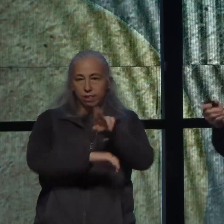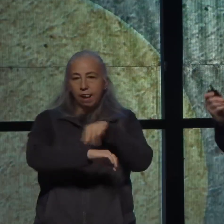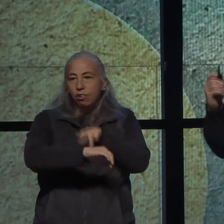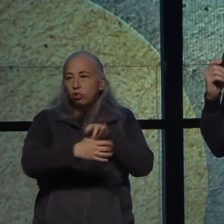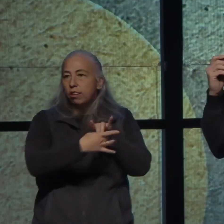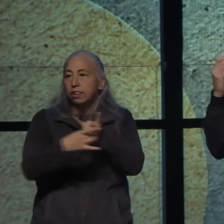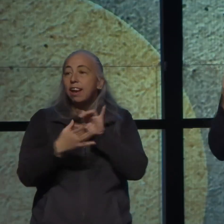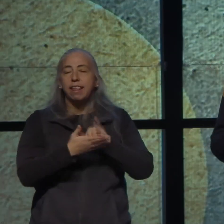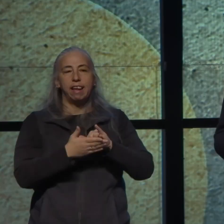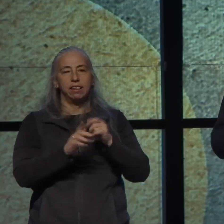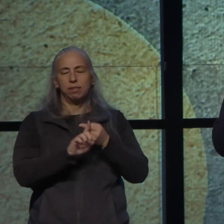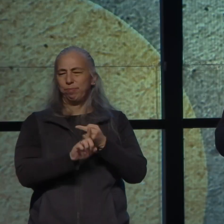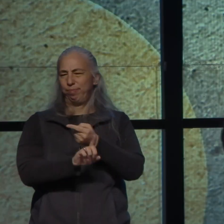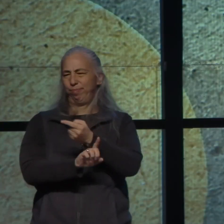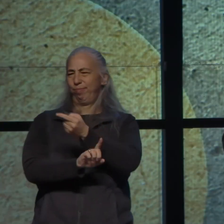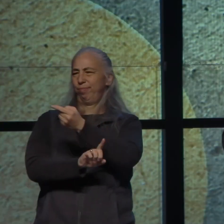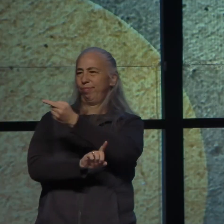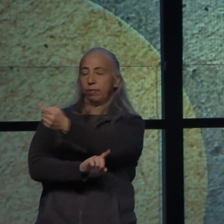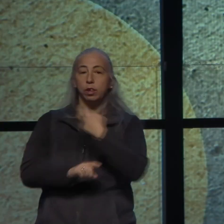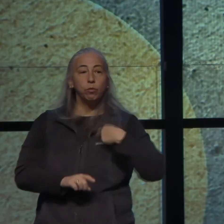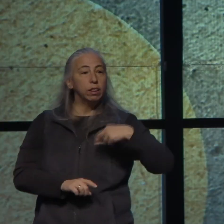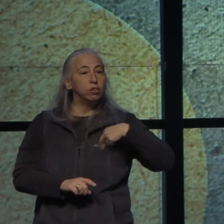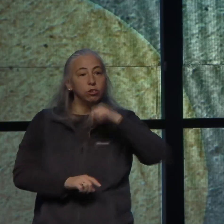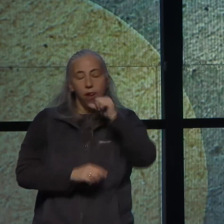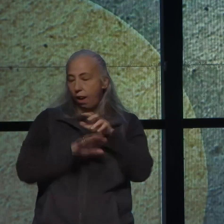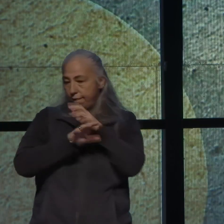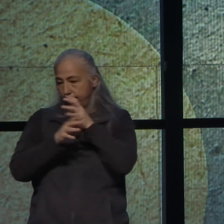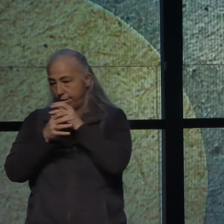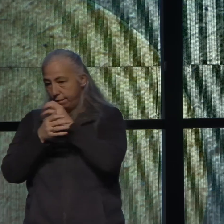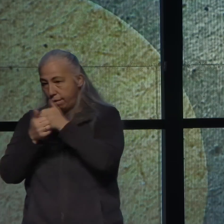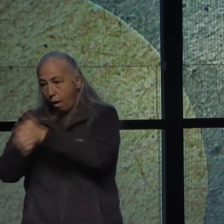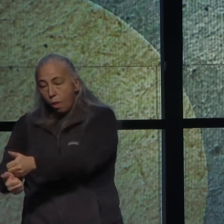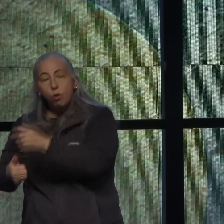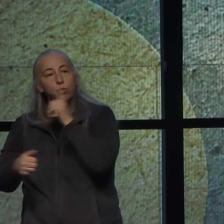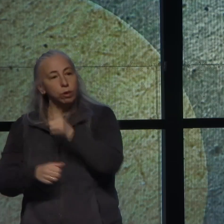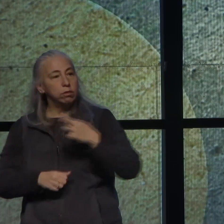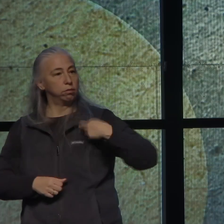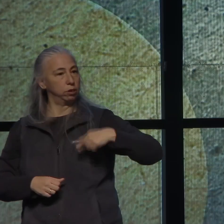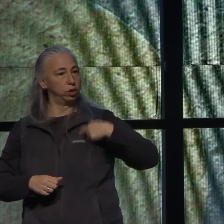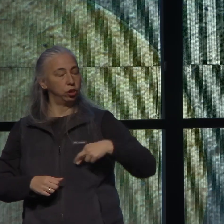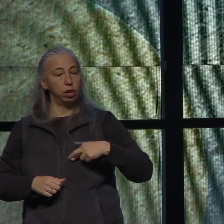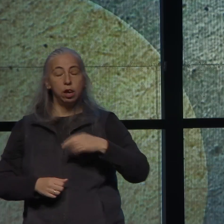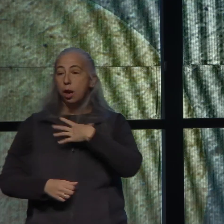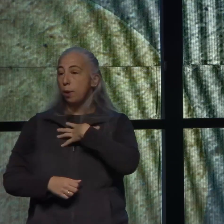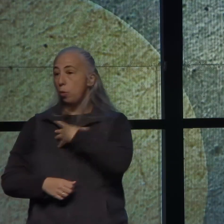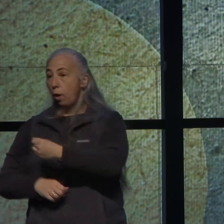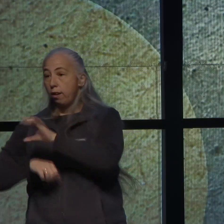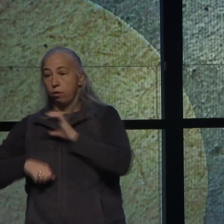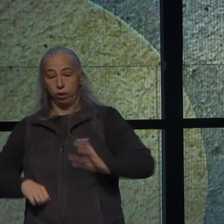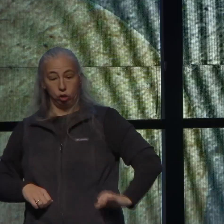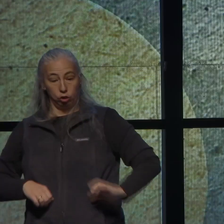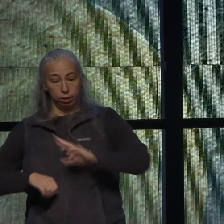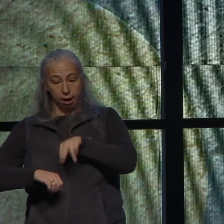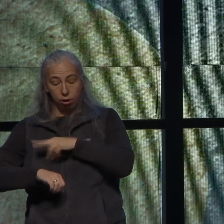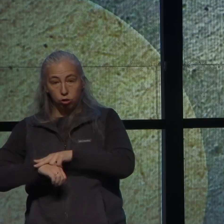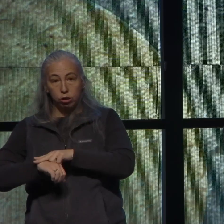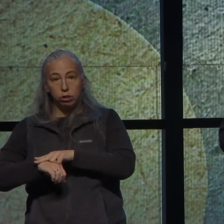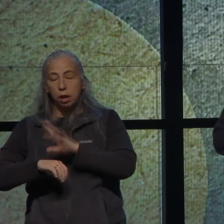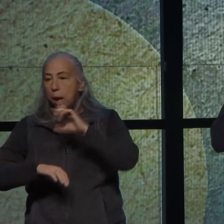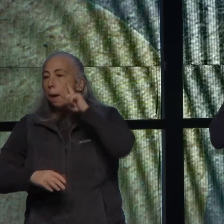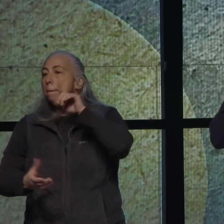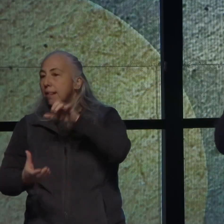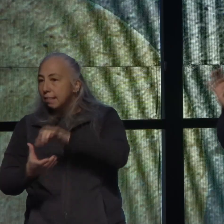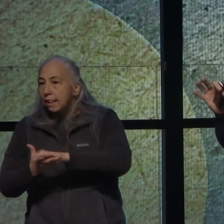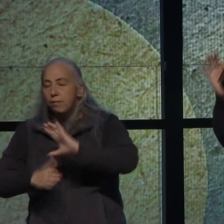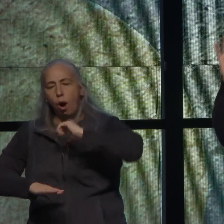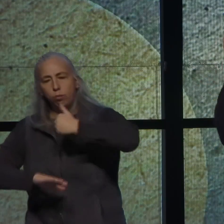has infected the political mainstream. He says white Christian nationalists believe the U.S. was founded as a Christian nation,